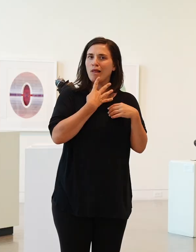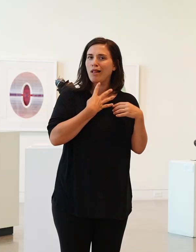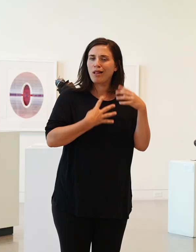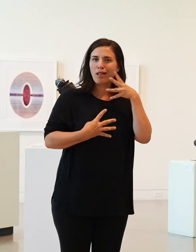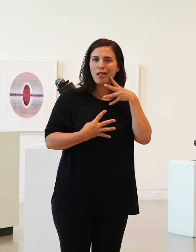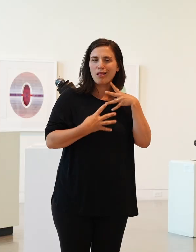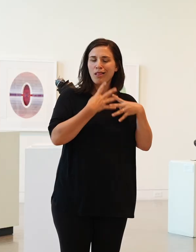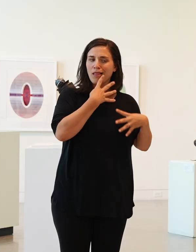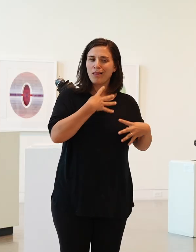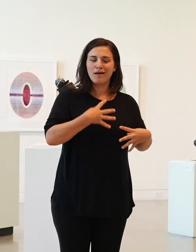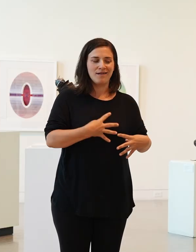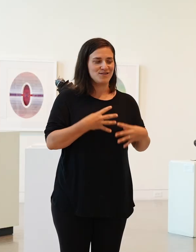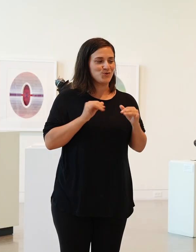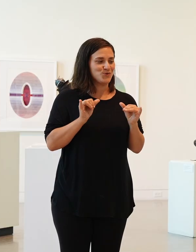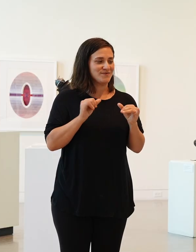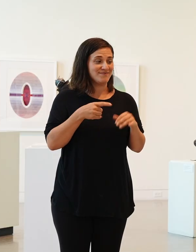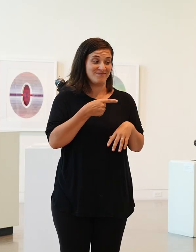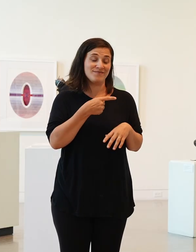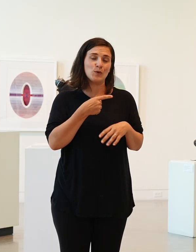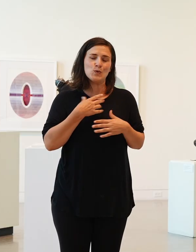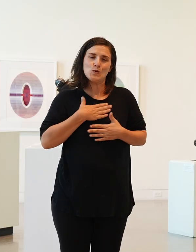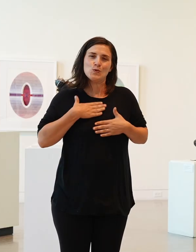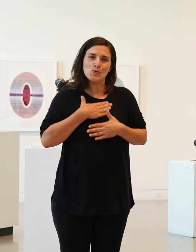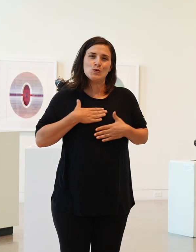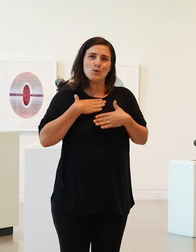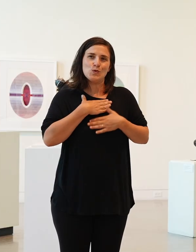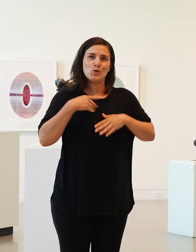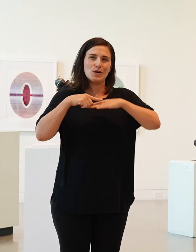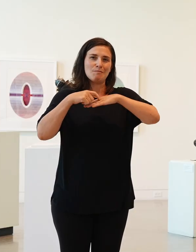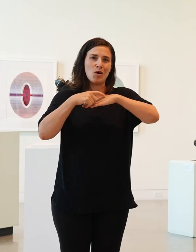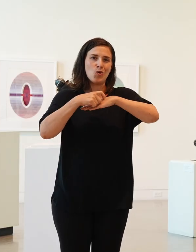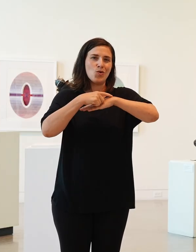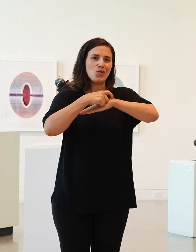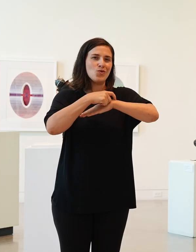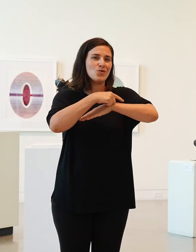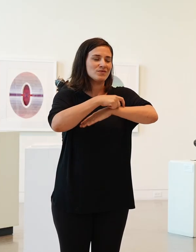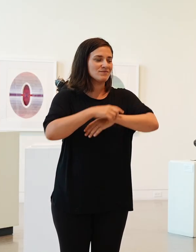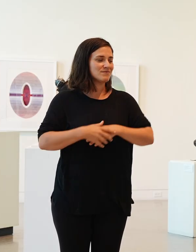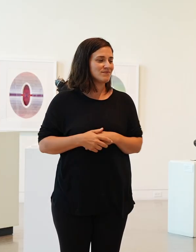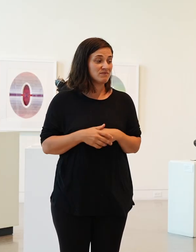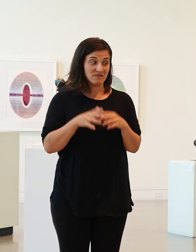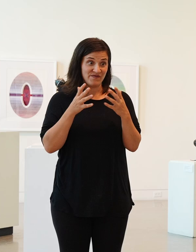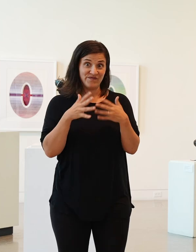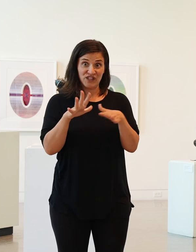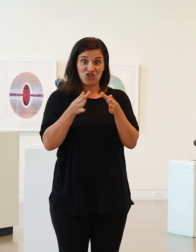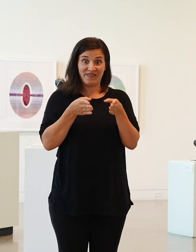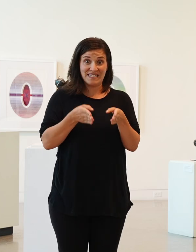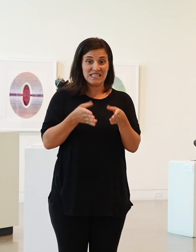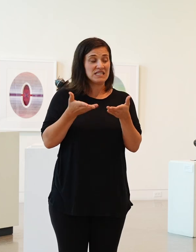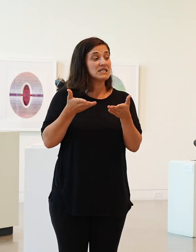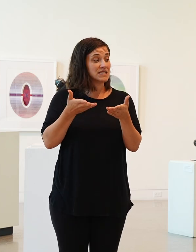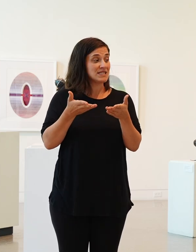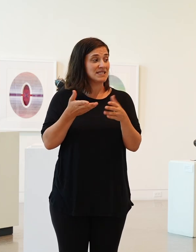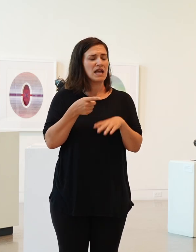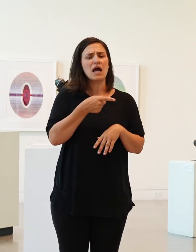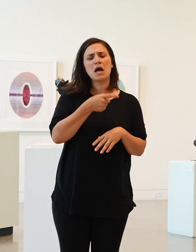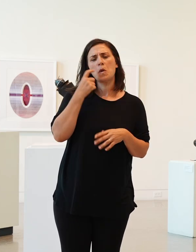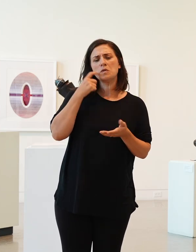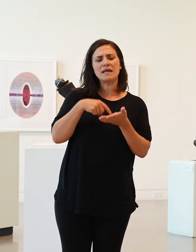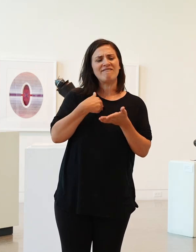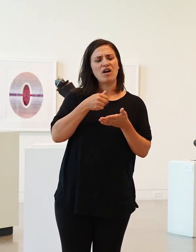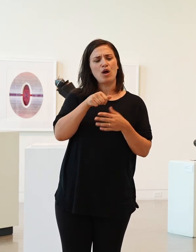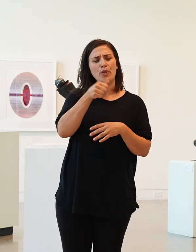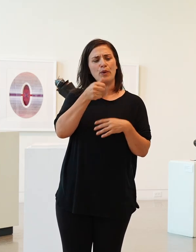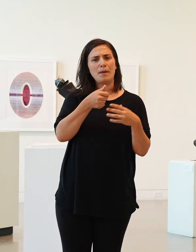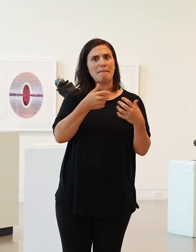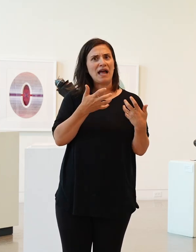crawlers. And so, so I did this piece, and then I had the matching piece of this,